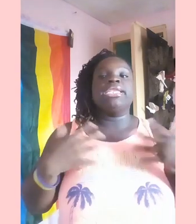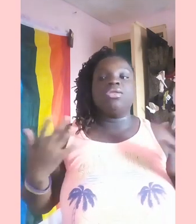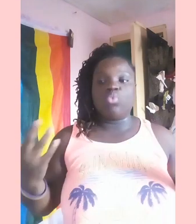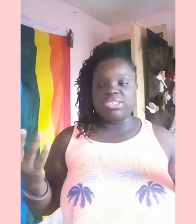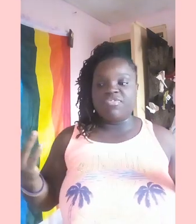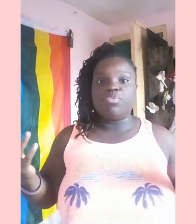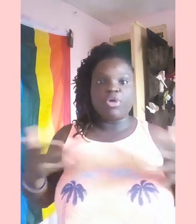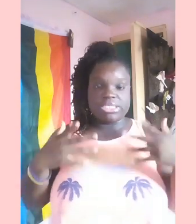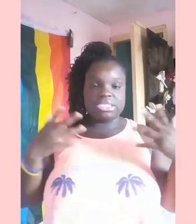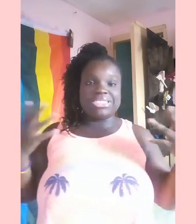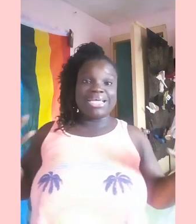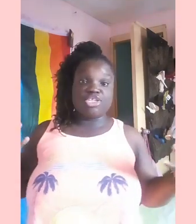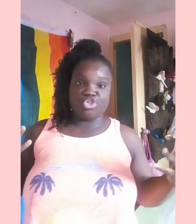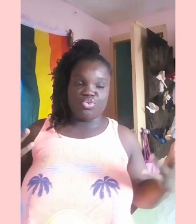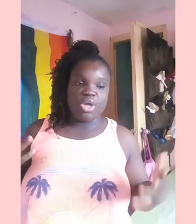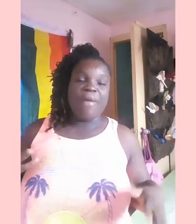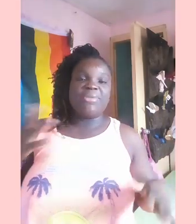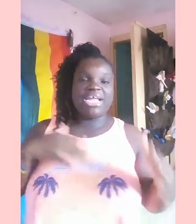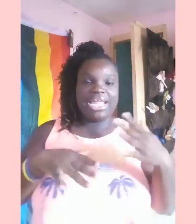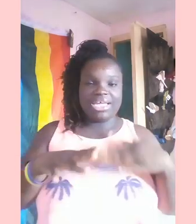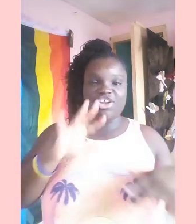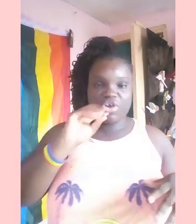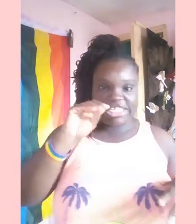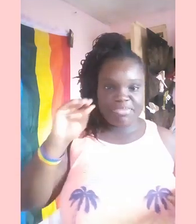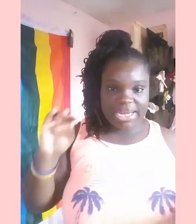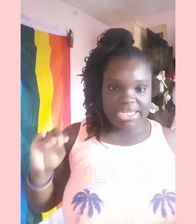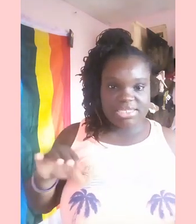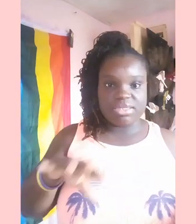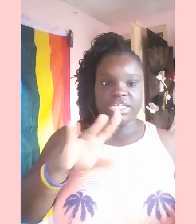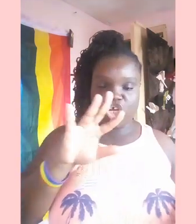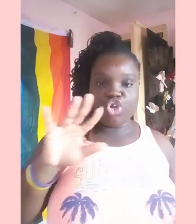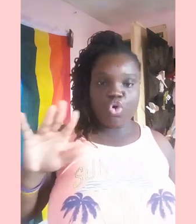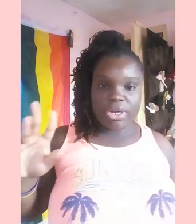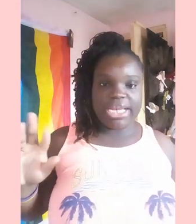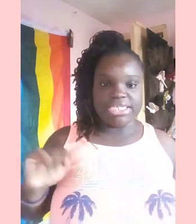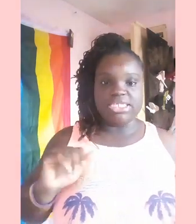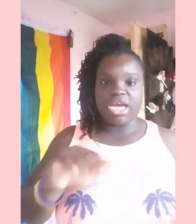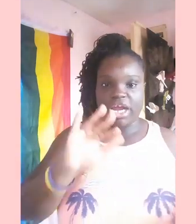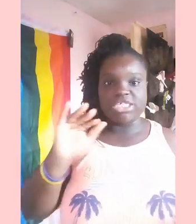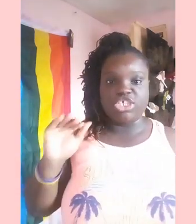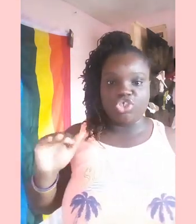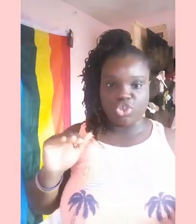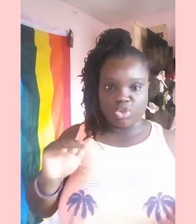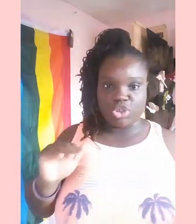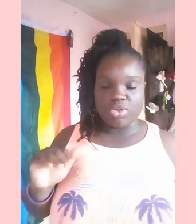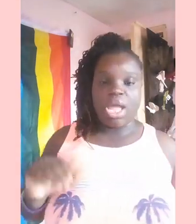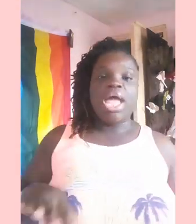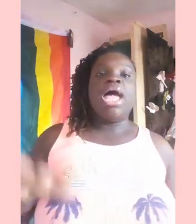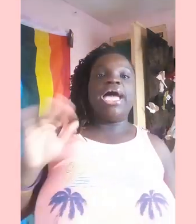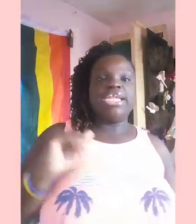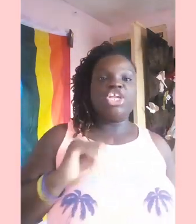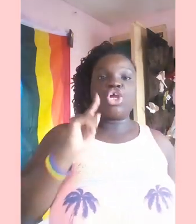And what if the person tells you, more than likely they're going to spell it so you know what the letters are, because I just showed you, and then you're